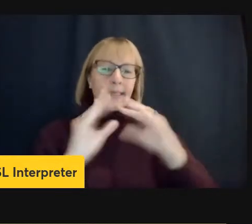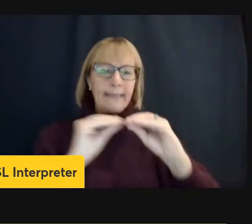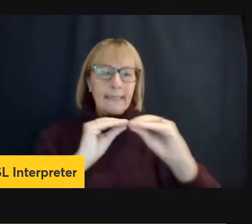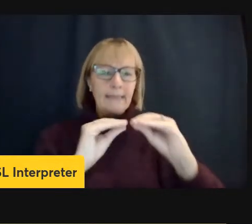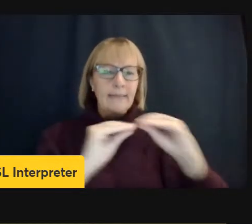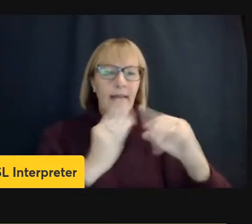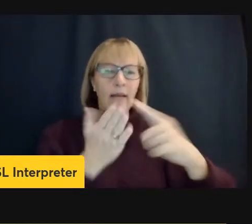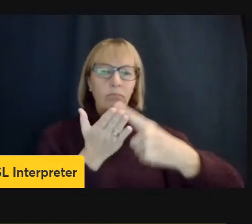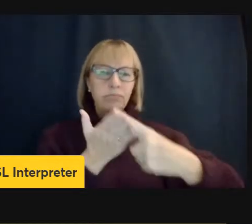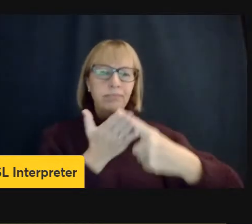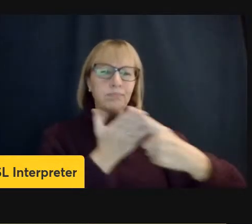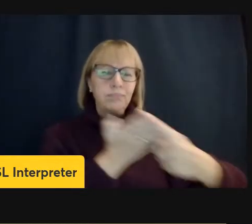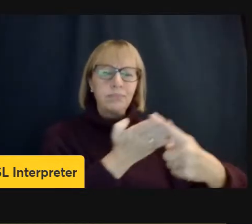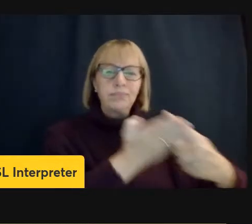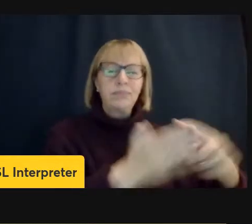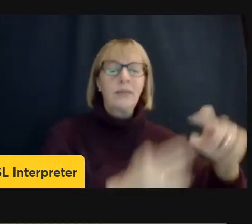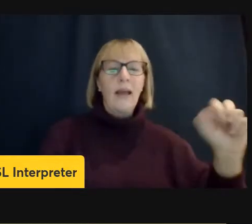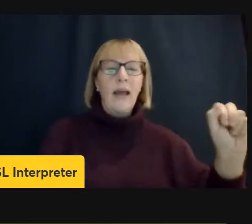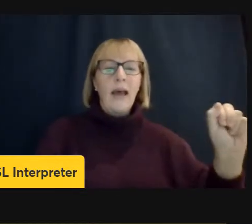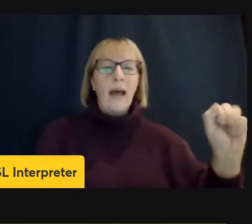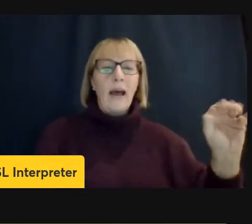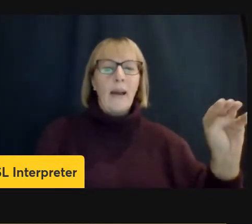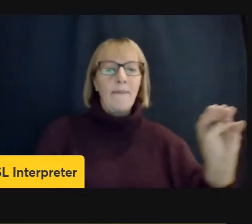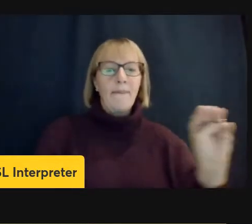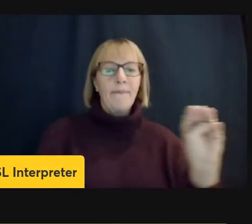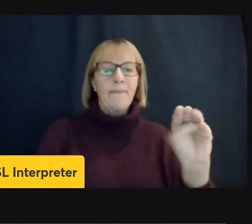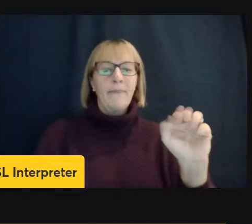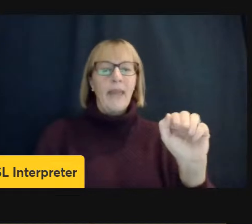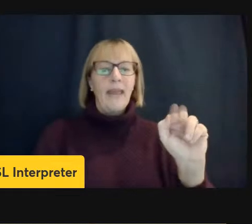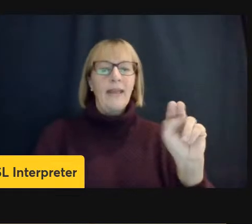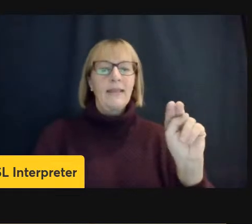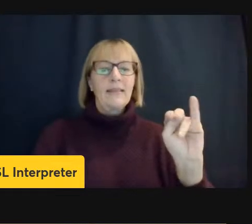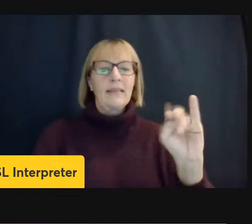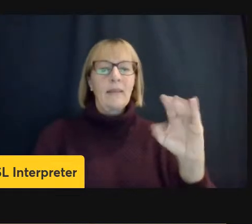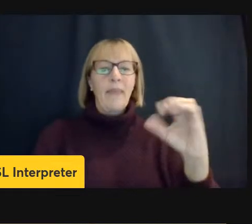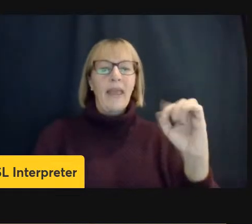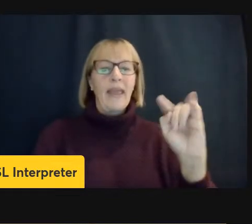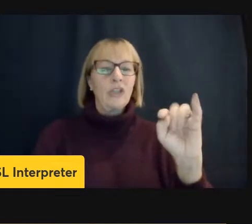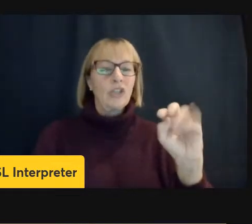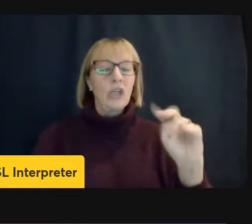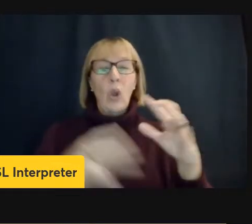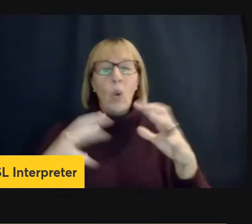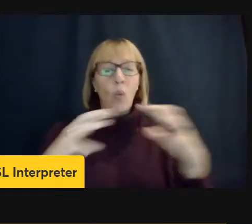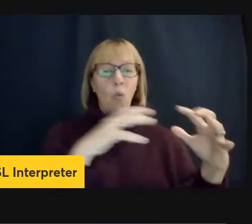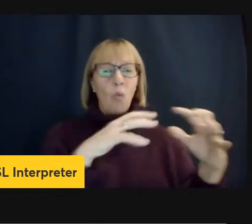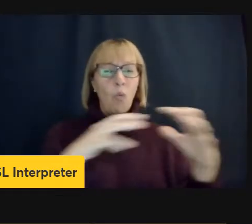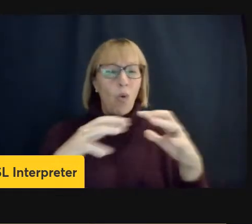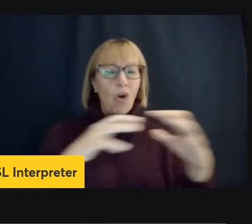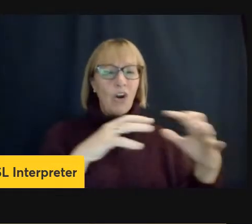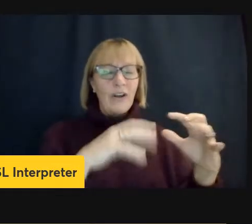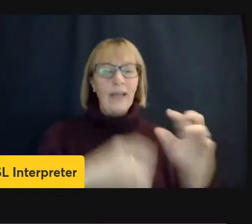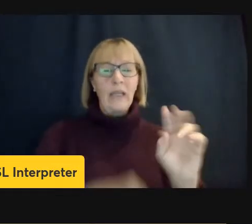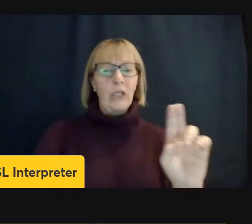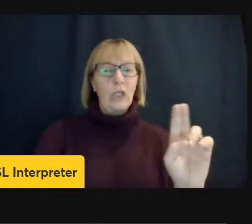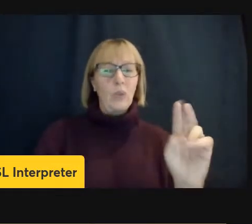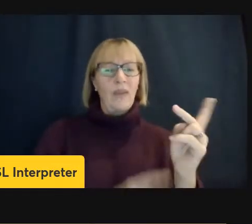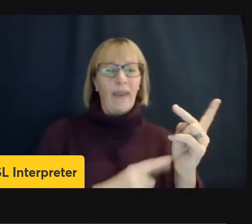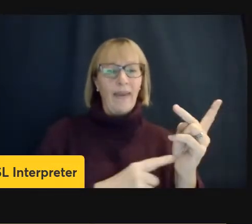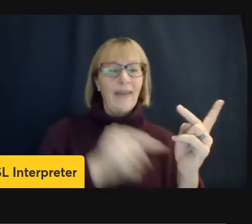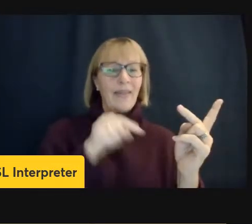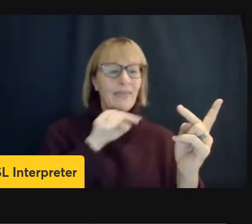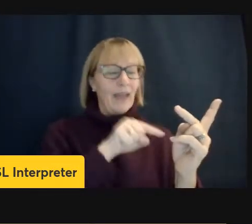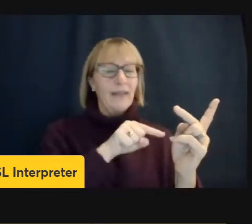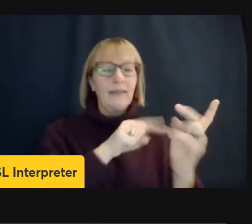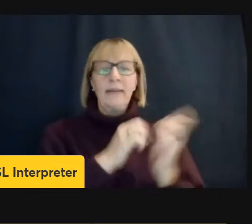about emancipation, about war in the UK, throughout the world. This